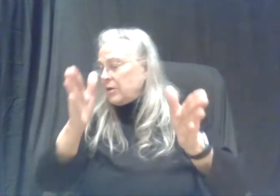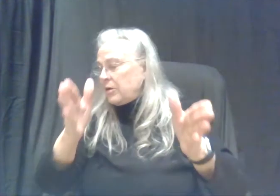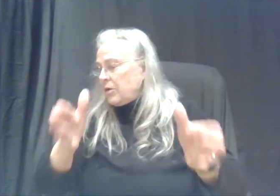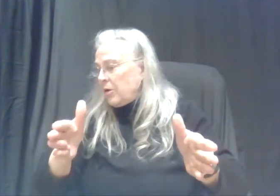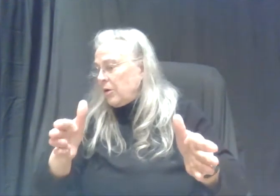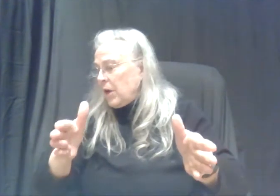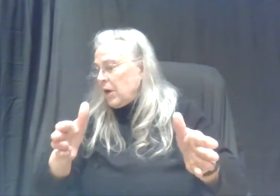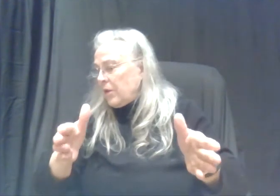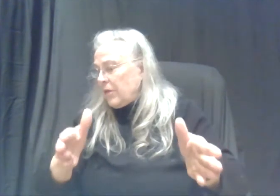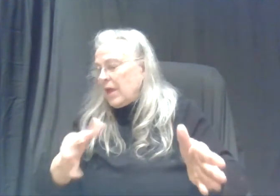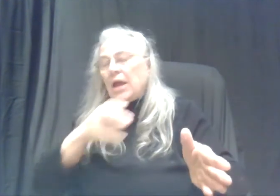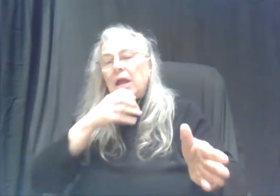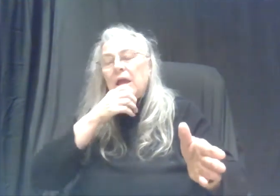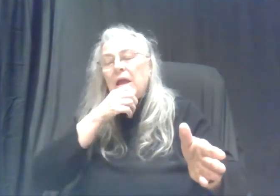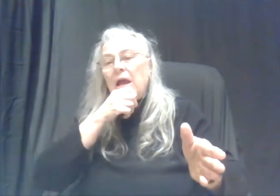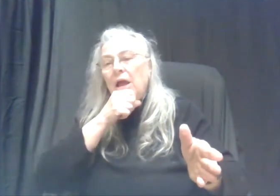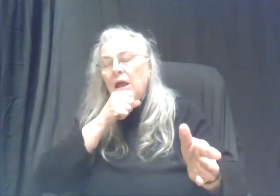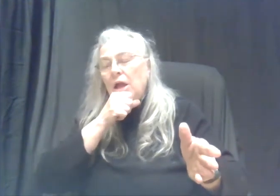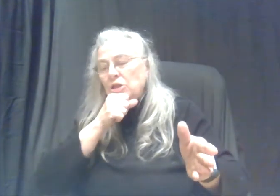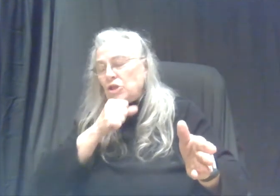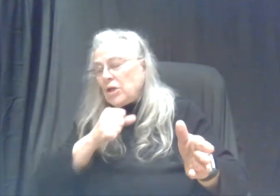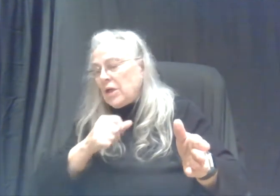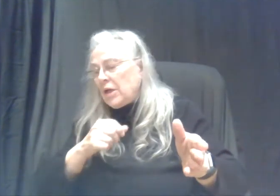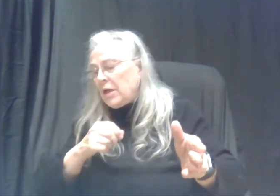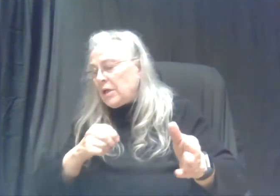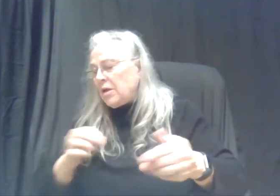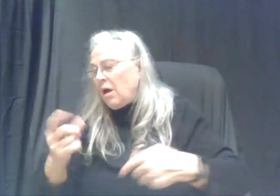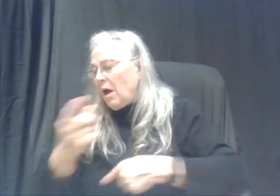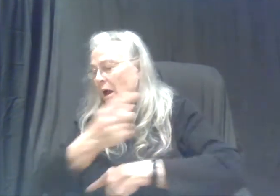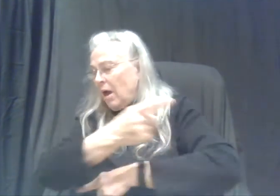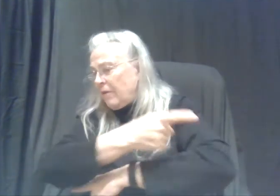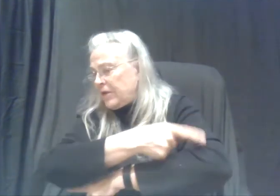defender, the ancient of